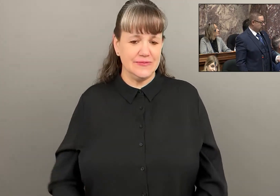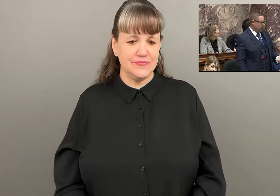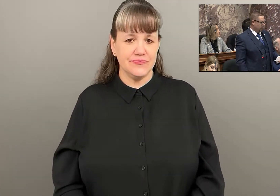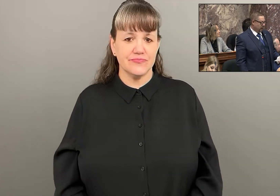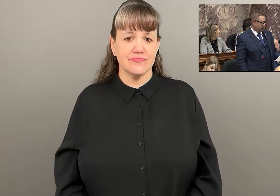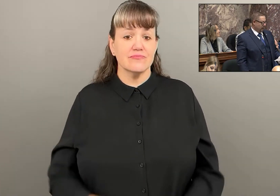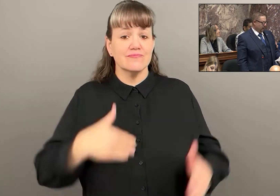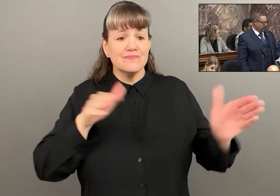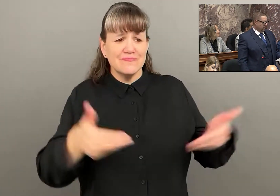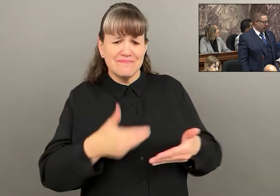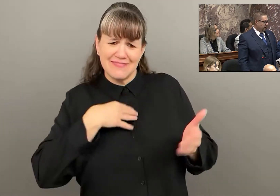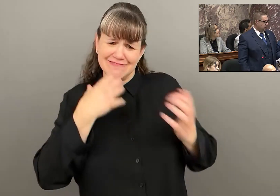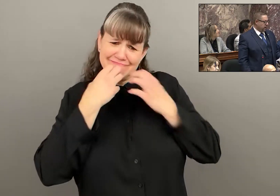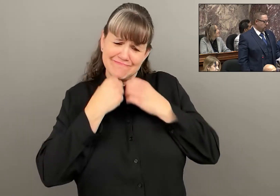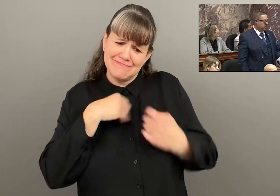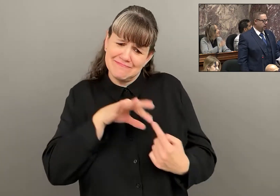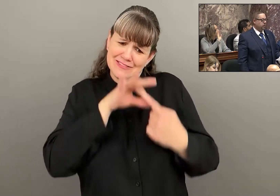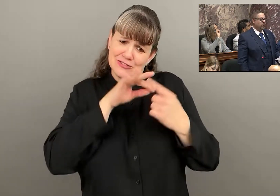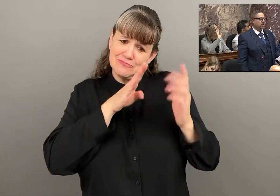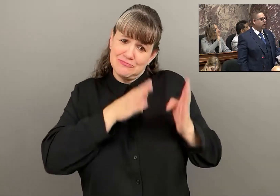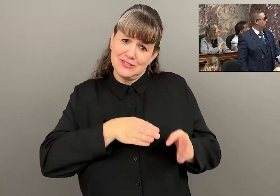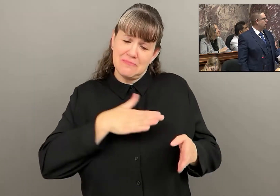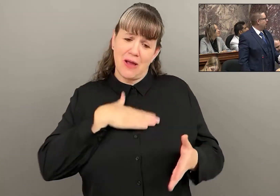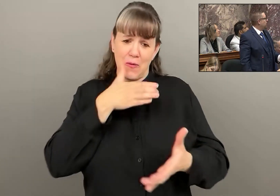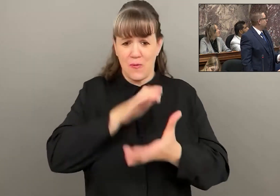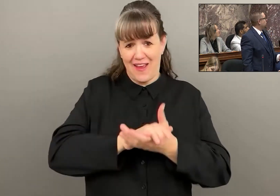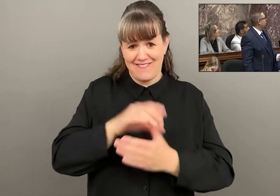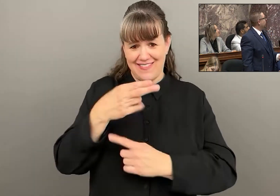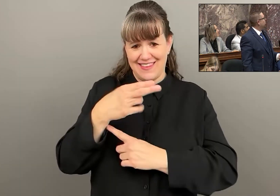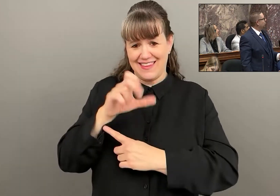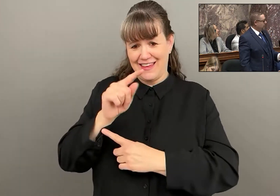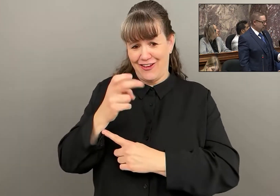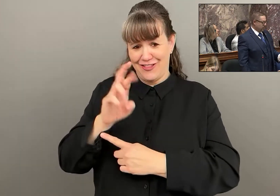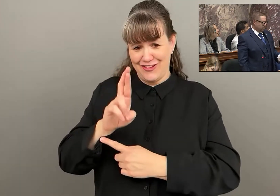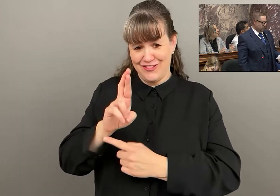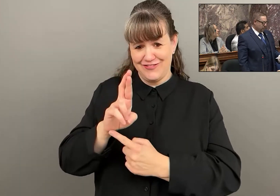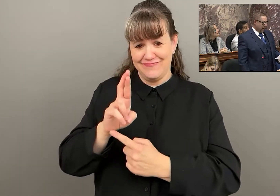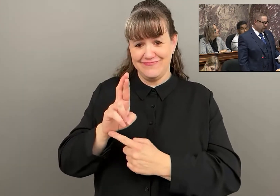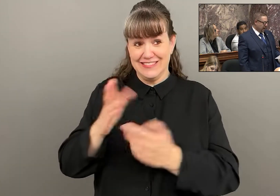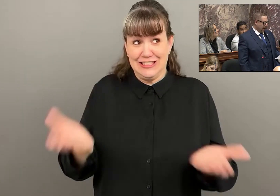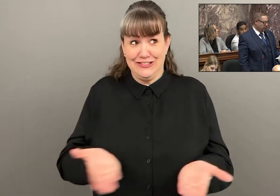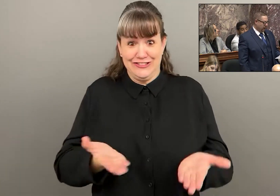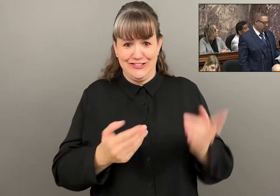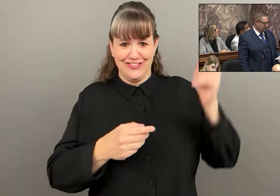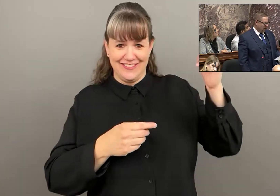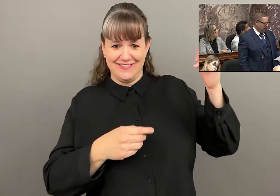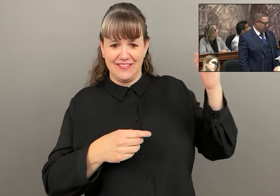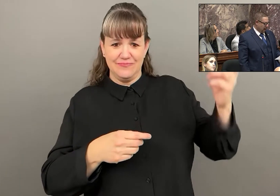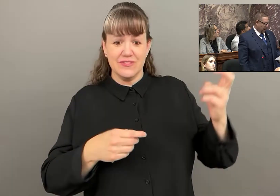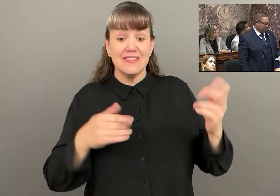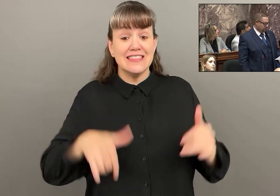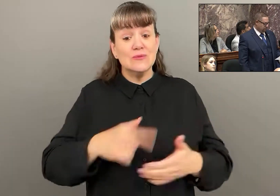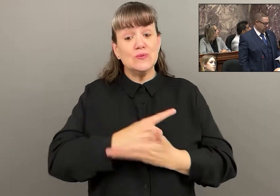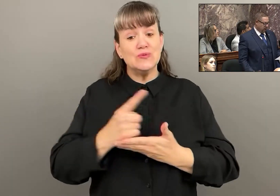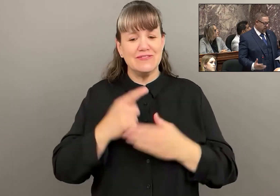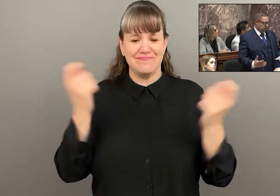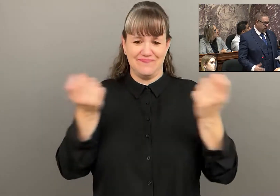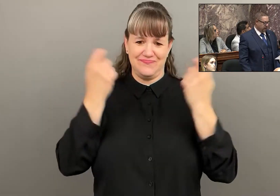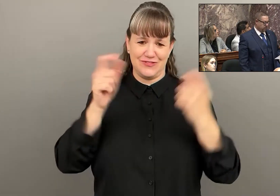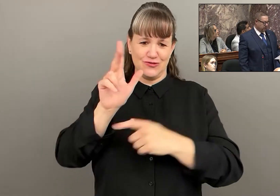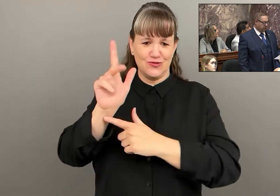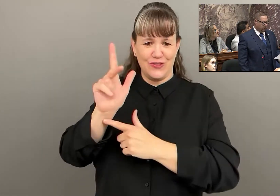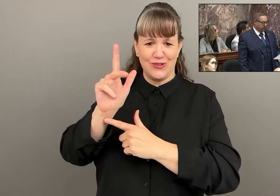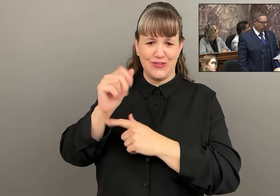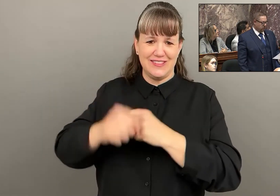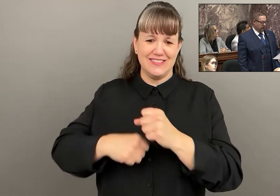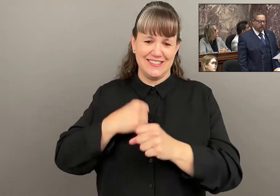gallery today. This week marks our 23rd wedding anniversary, and so I'm super happy to have her here. You guys, the truth